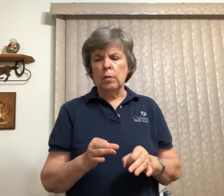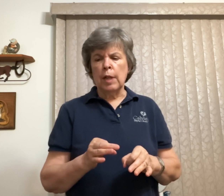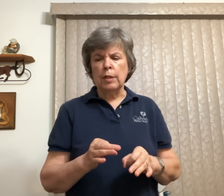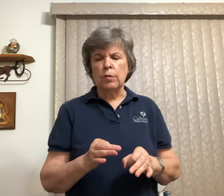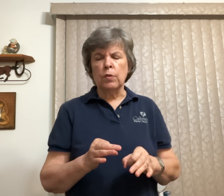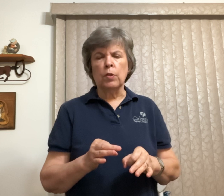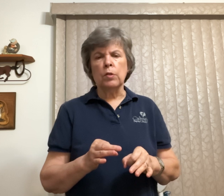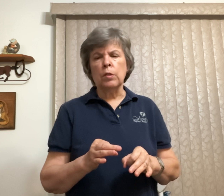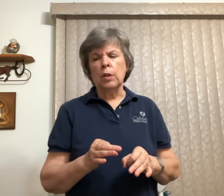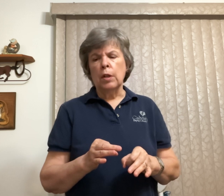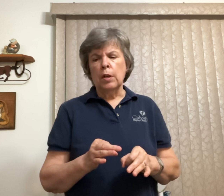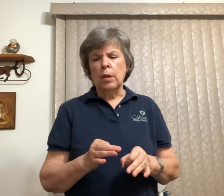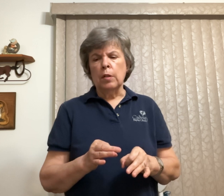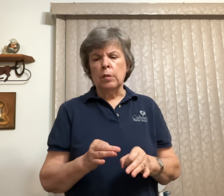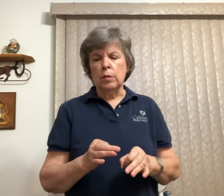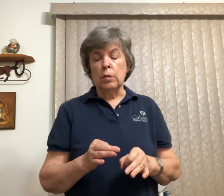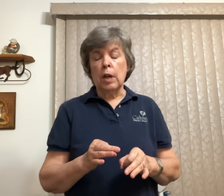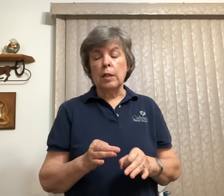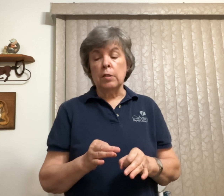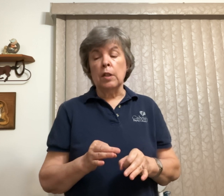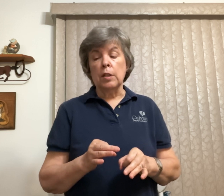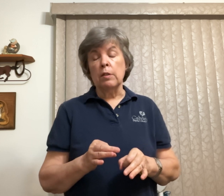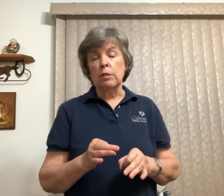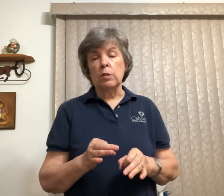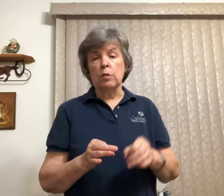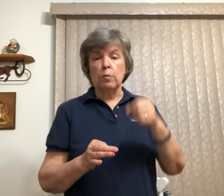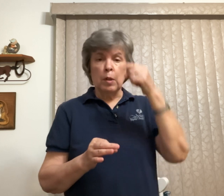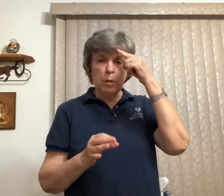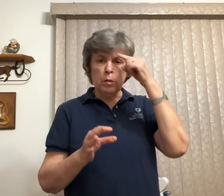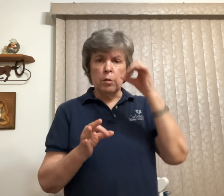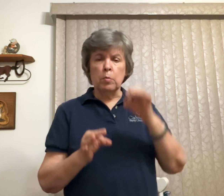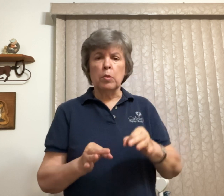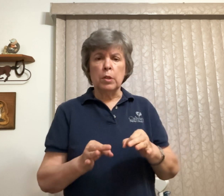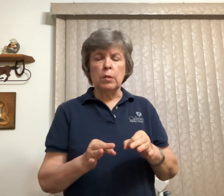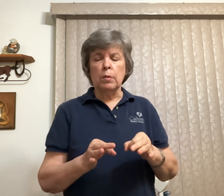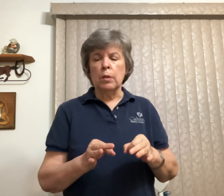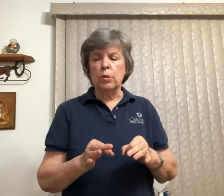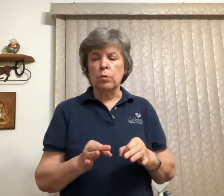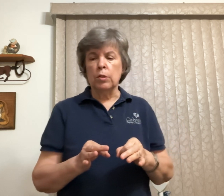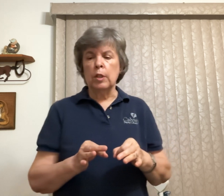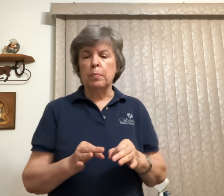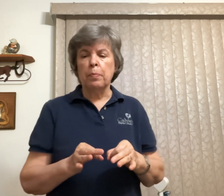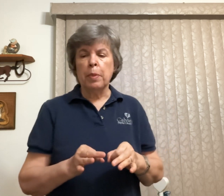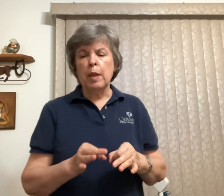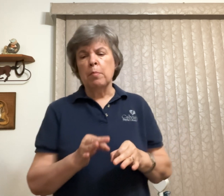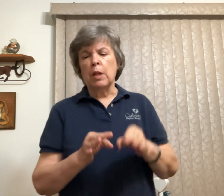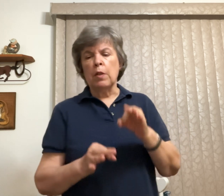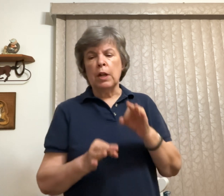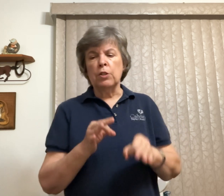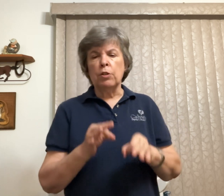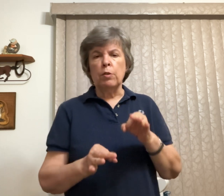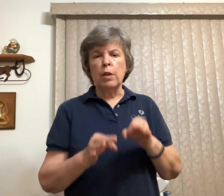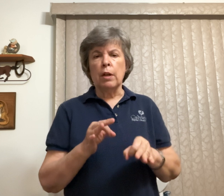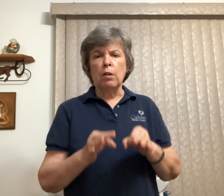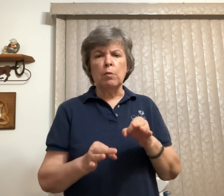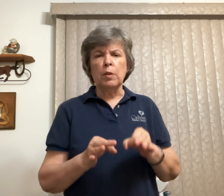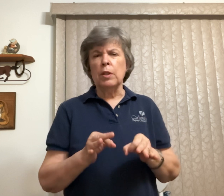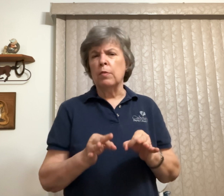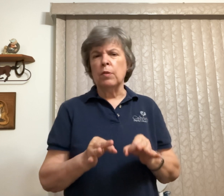last verse. Decide is not in there. It's just the way I'm going to interpret it, as you'll see. But I thought I'd show you that along with the iffy